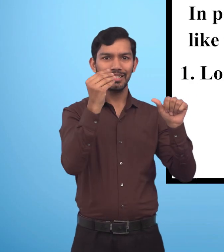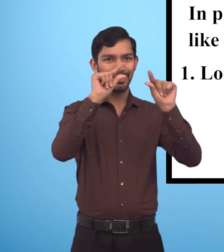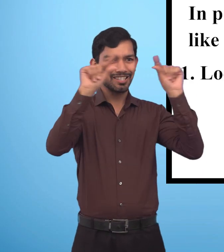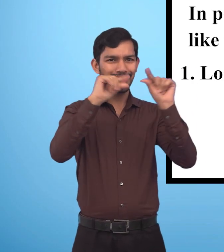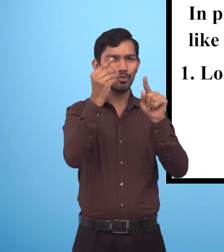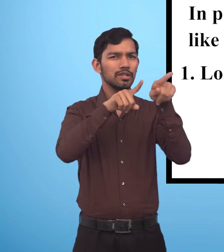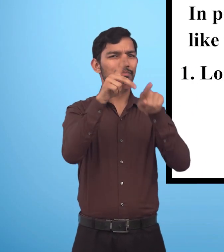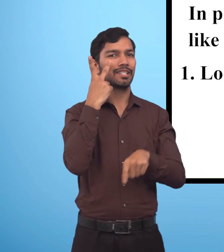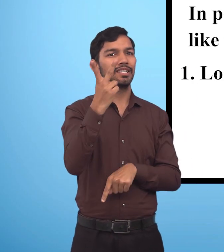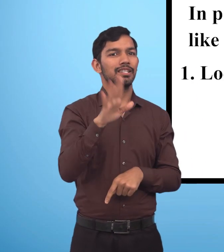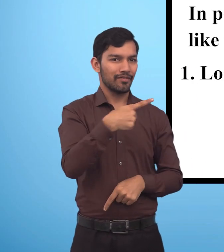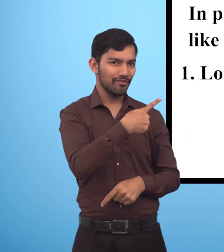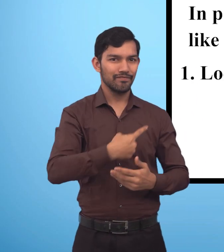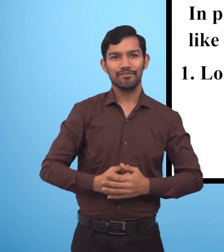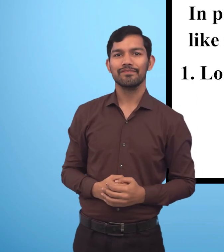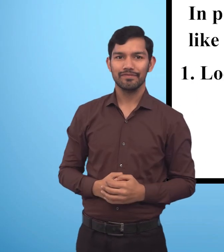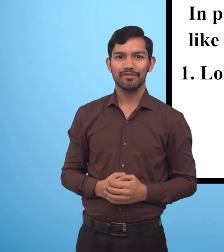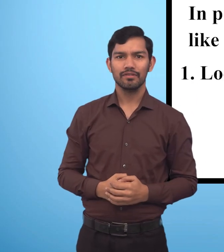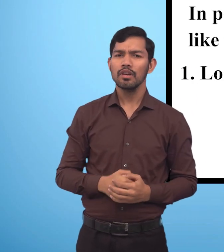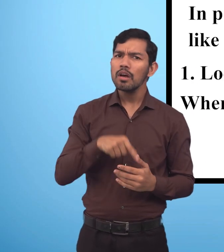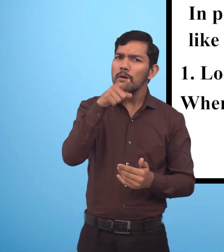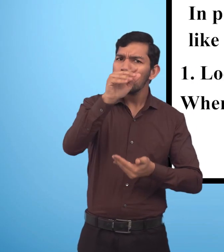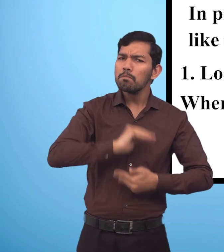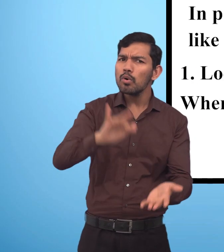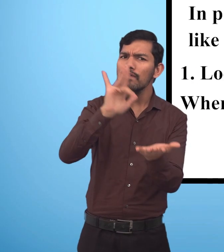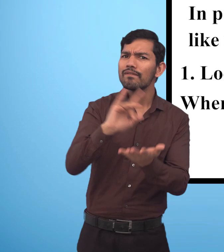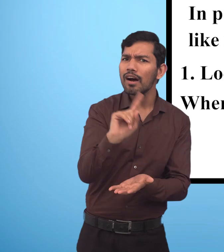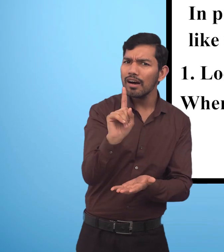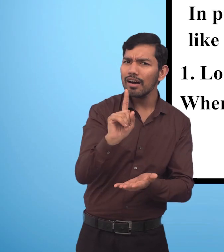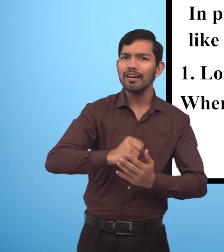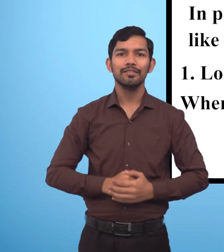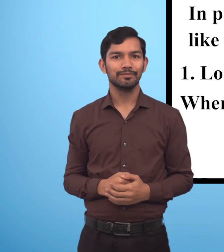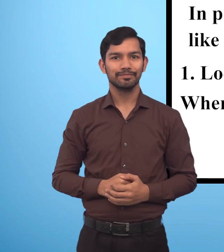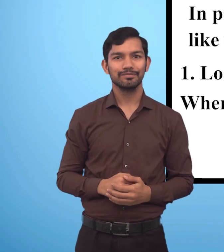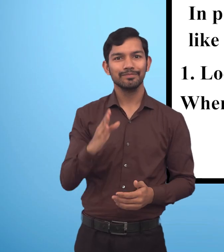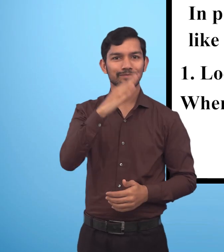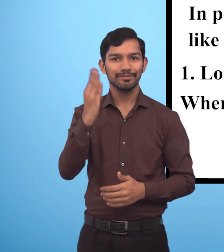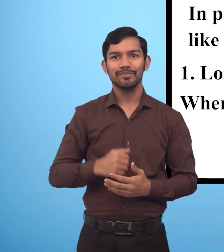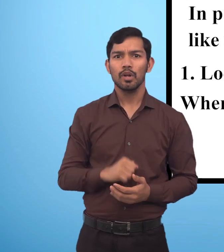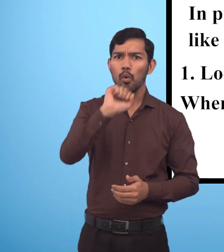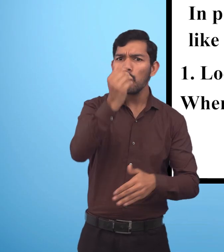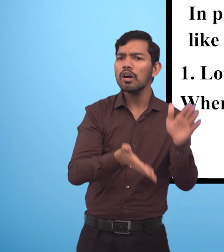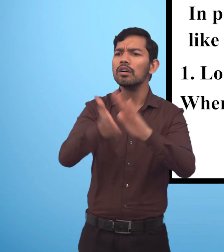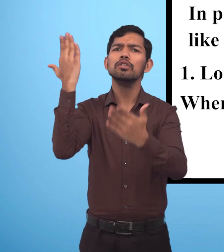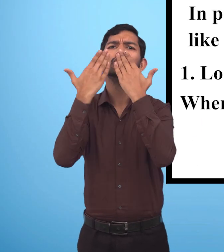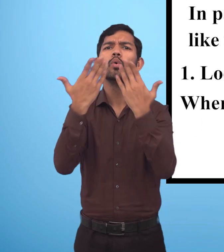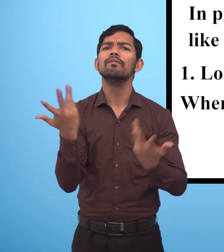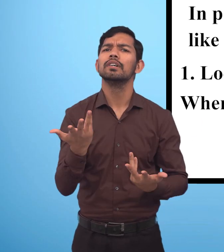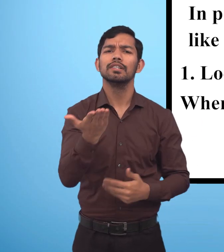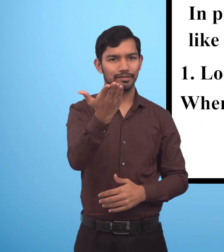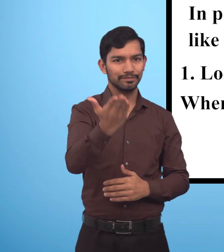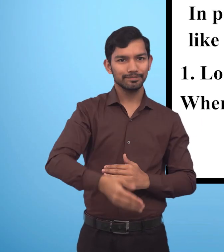A. Look at 2 examples. Where were you born? Did you go to school?